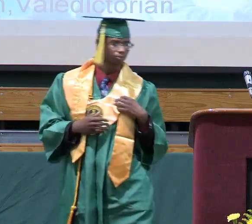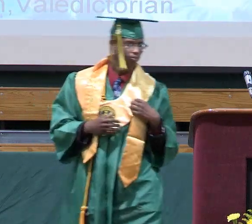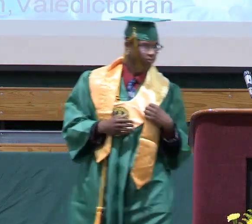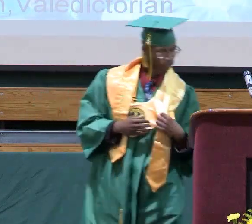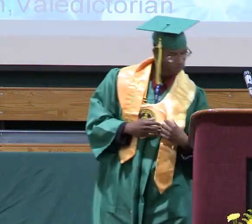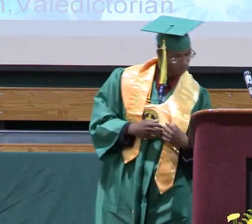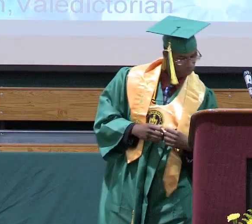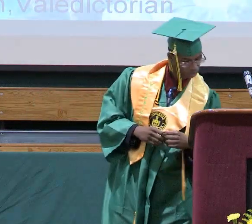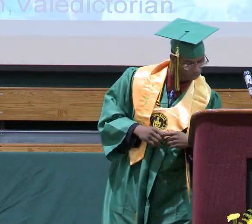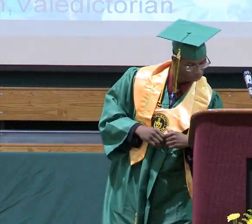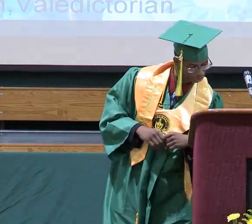life and a better future.